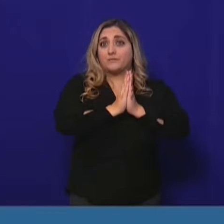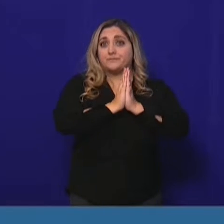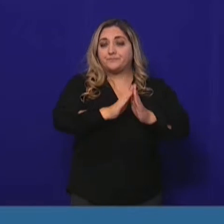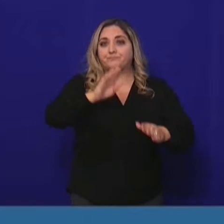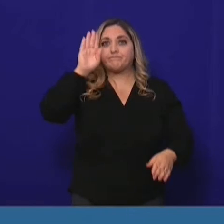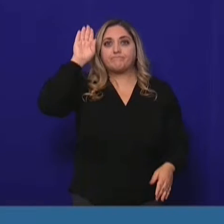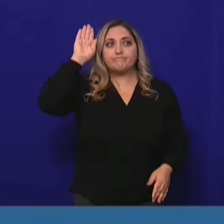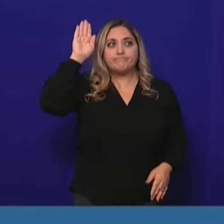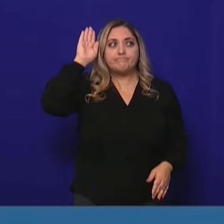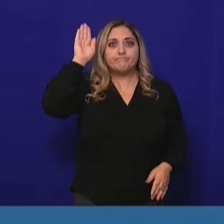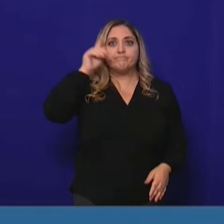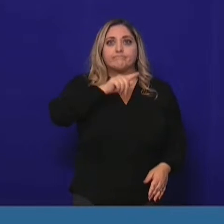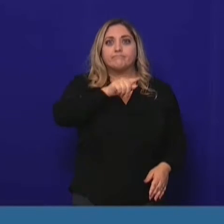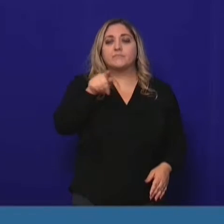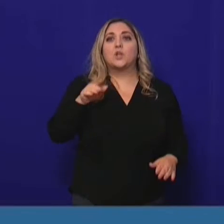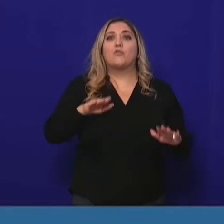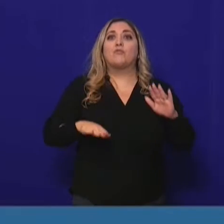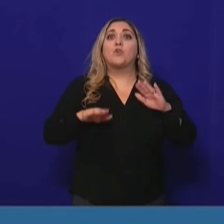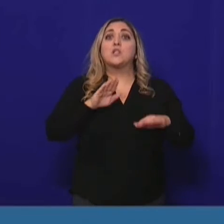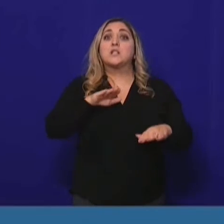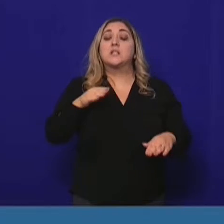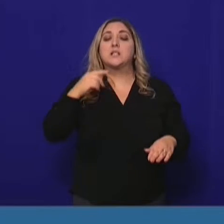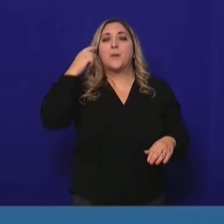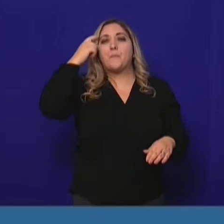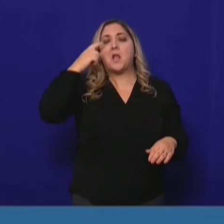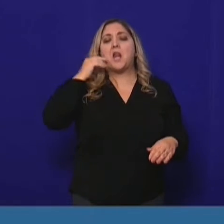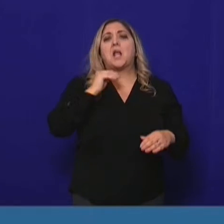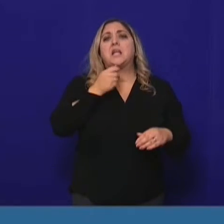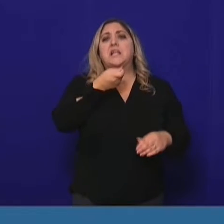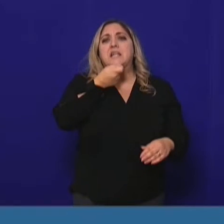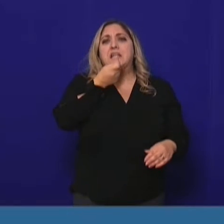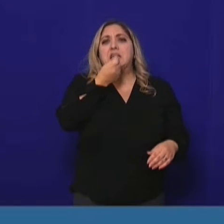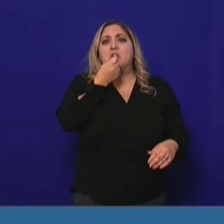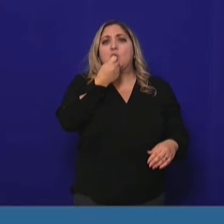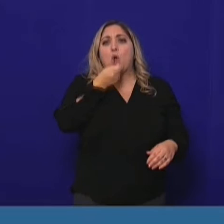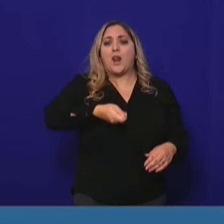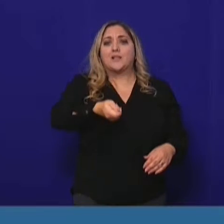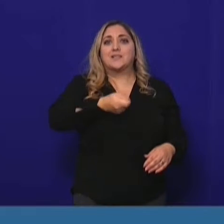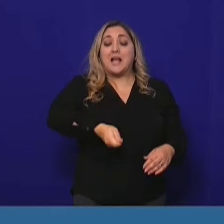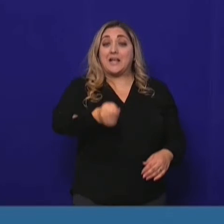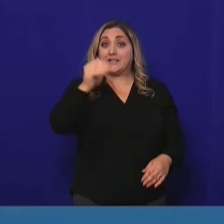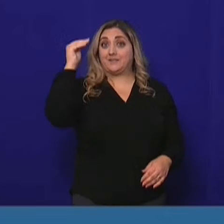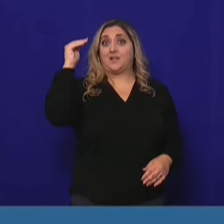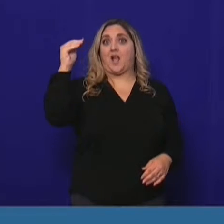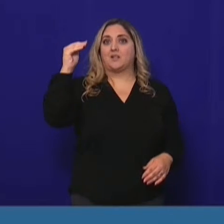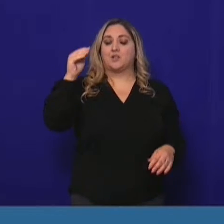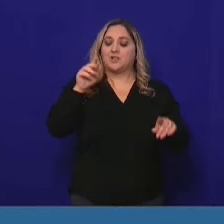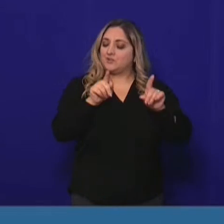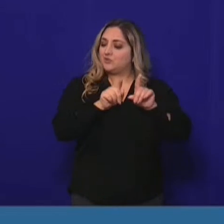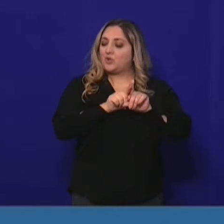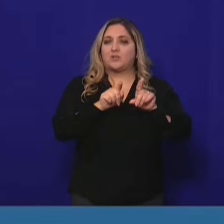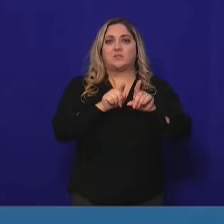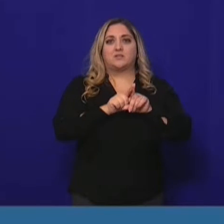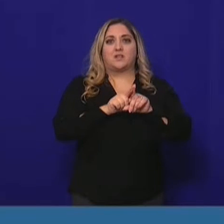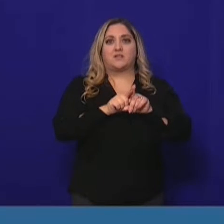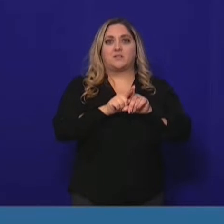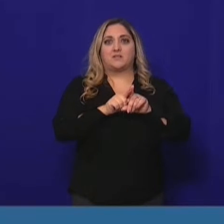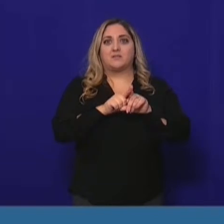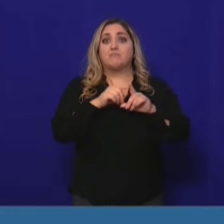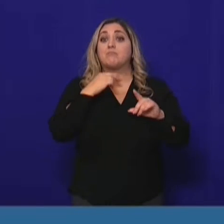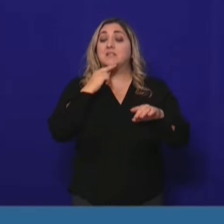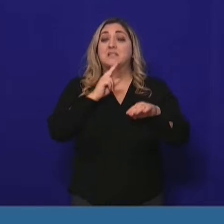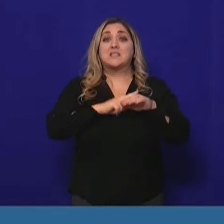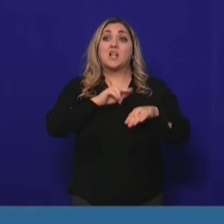dawk in-nies li forsi qegħdin jippjanaw anke xi ikliet id-dar tagħhom bħalma semmejna Irridu nżommu man-nies mal-household